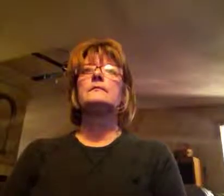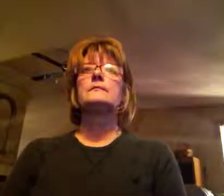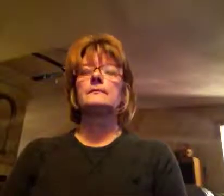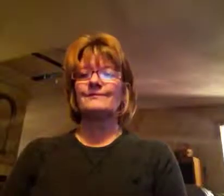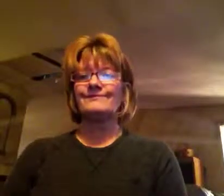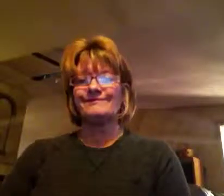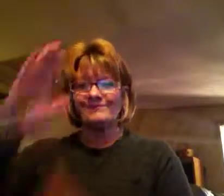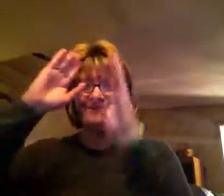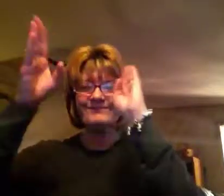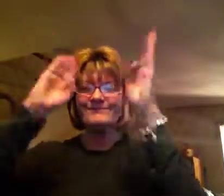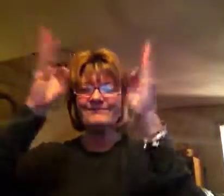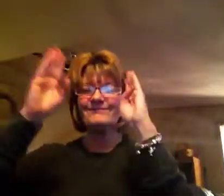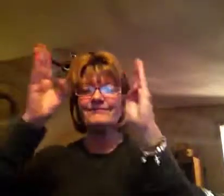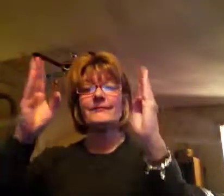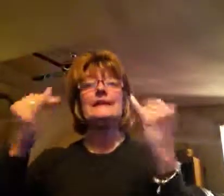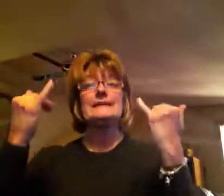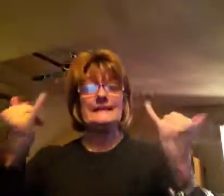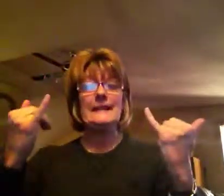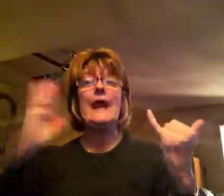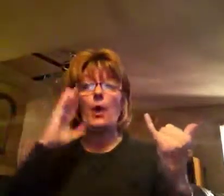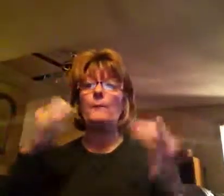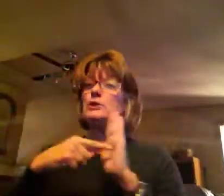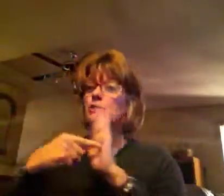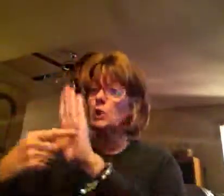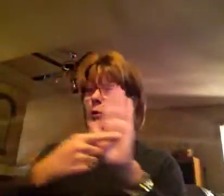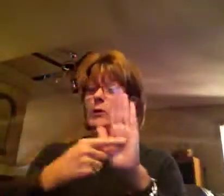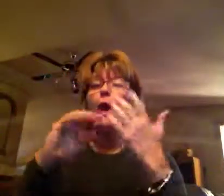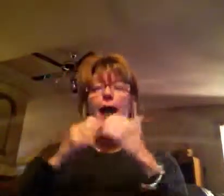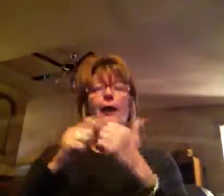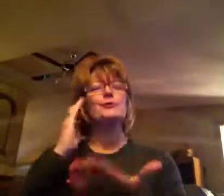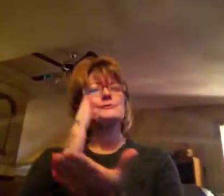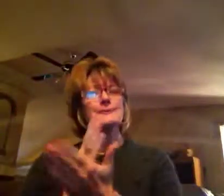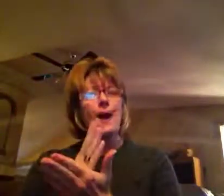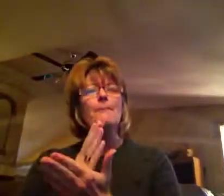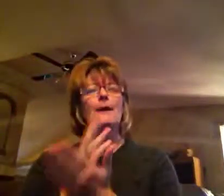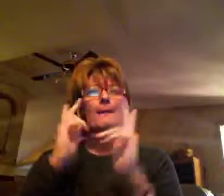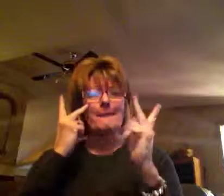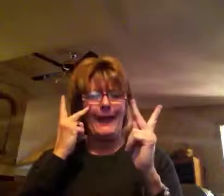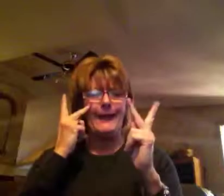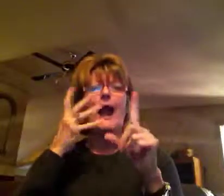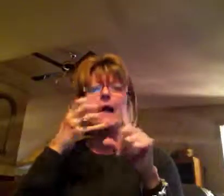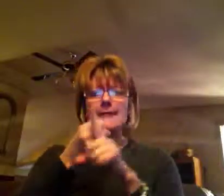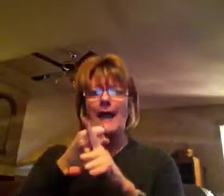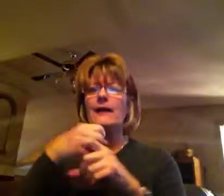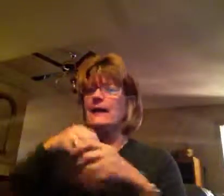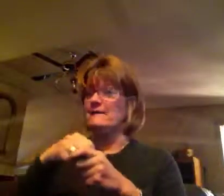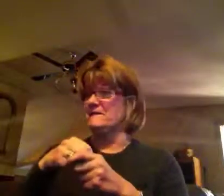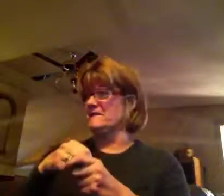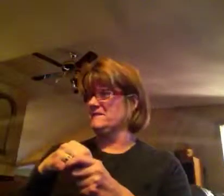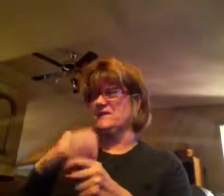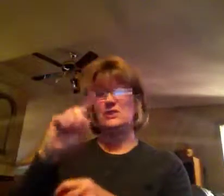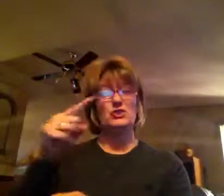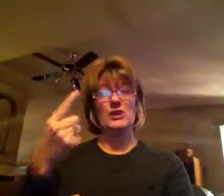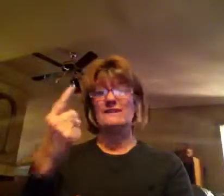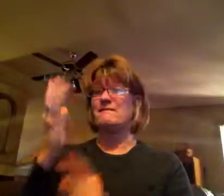Hey there guys, today I'm going to be showing you how to stop a panic attack in just 5 minutes using a really